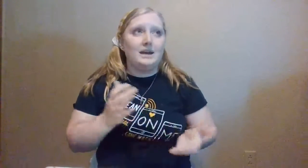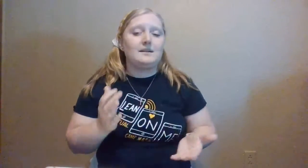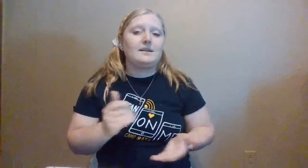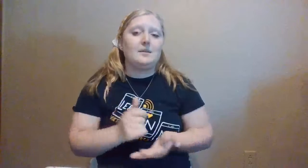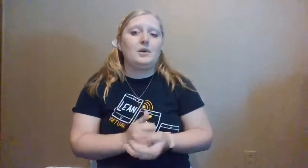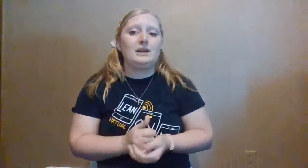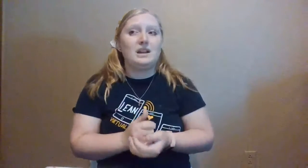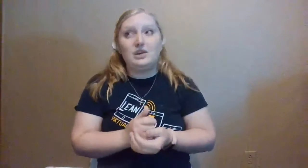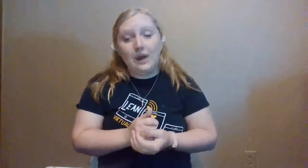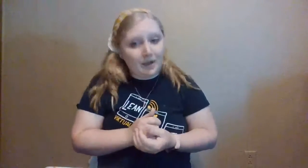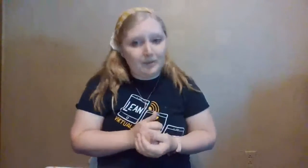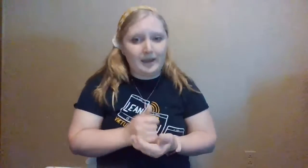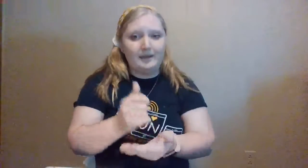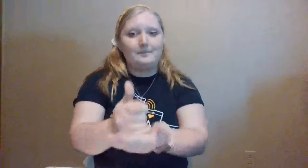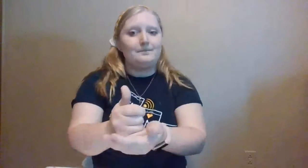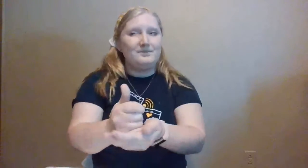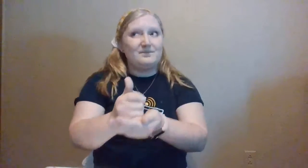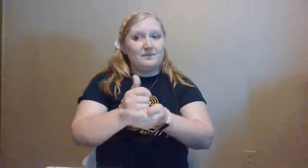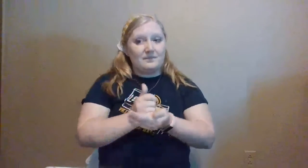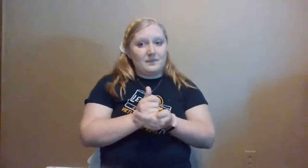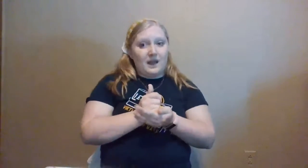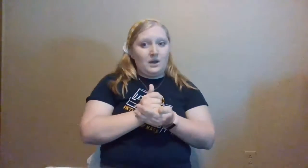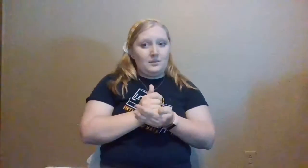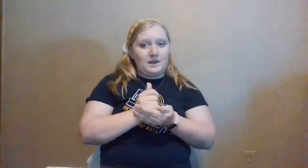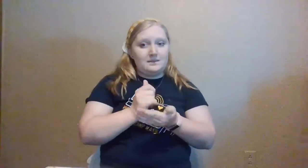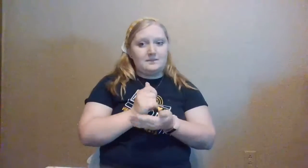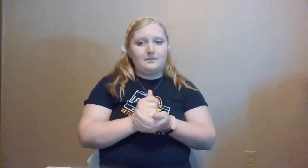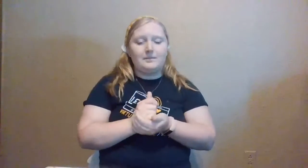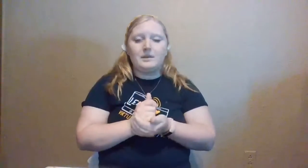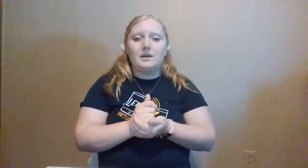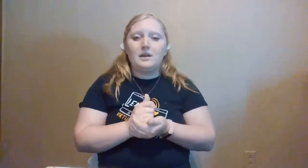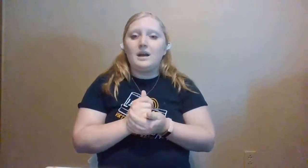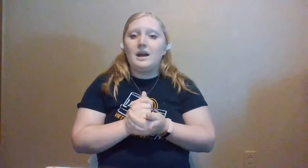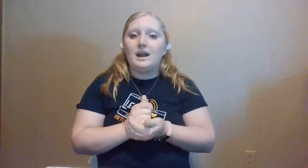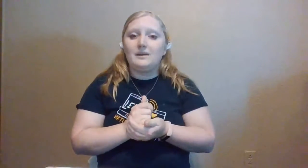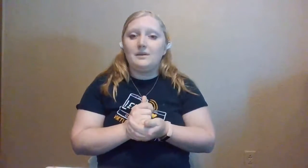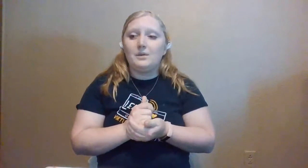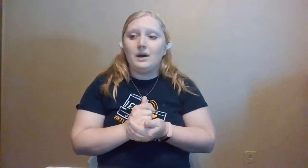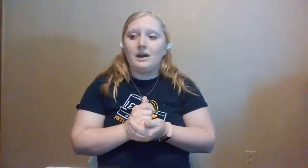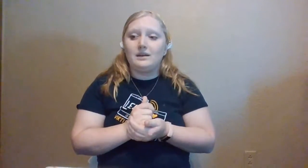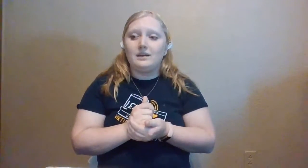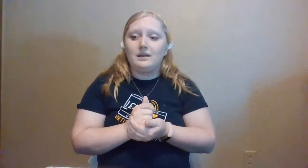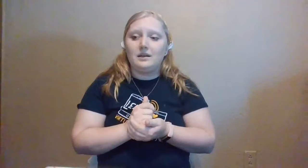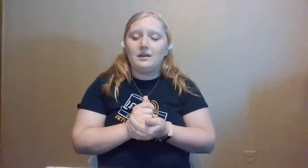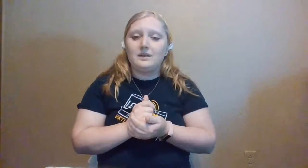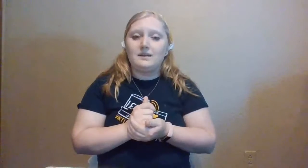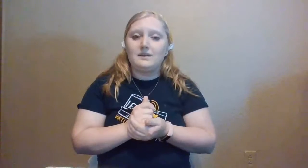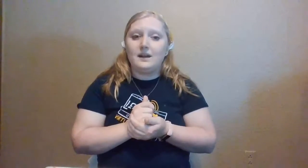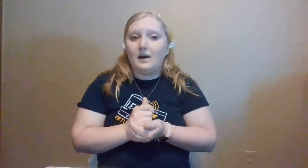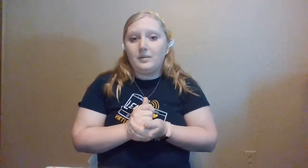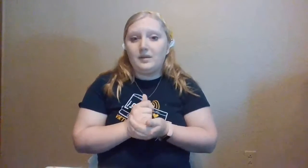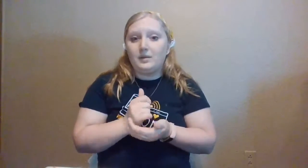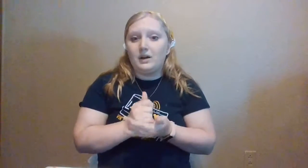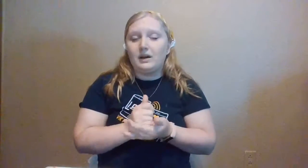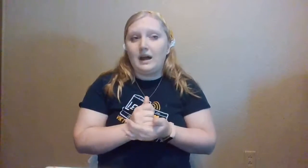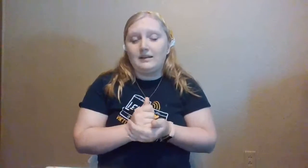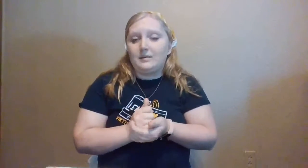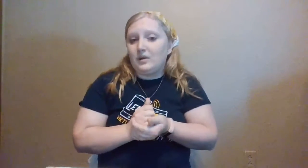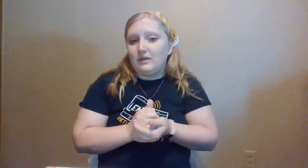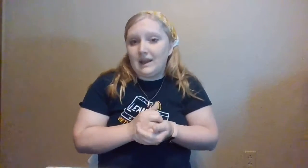ask someone, can you help me? Help me. And if you want to help someone, ask someone if they